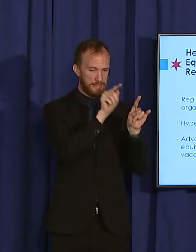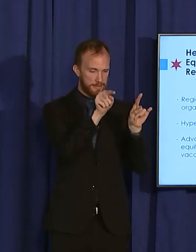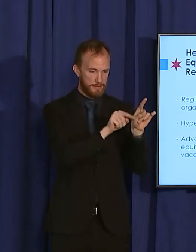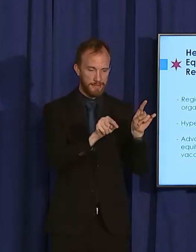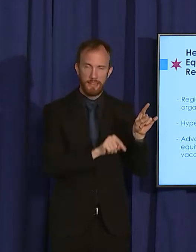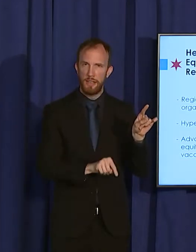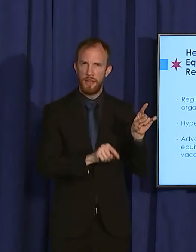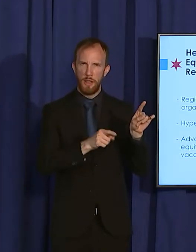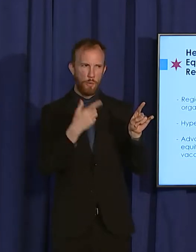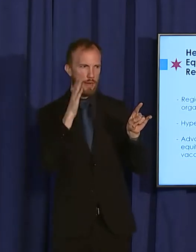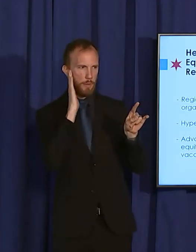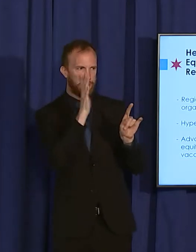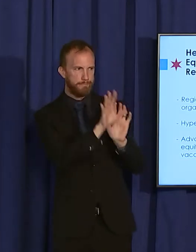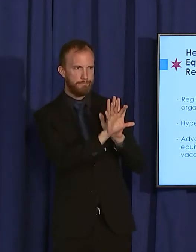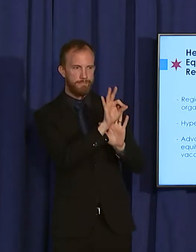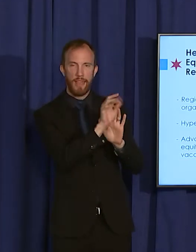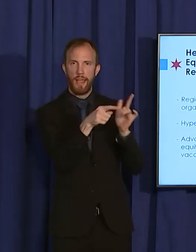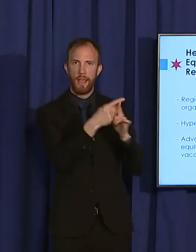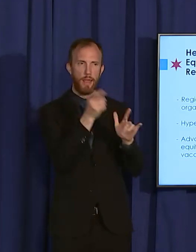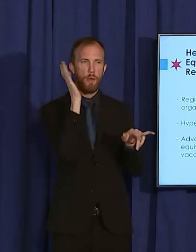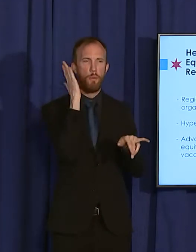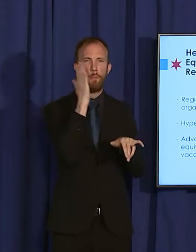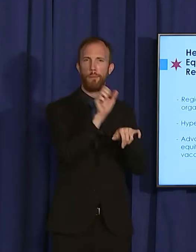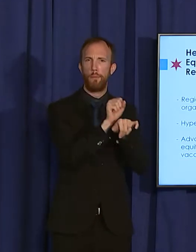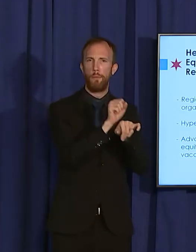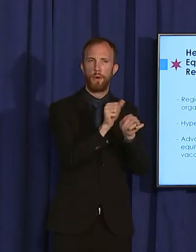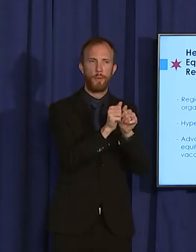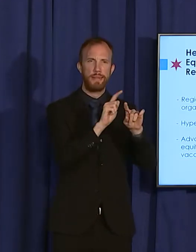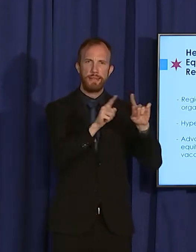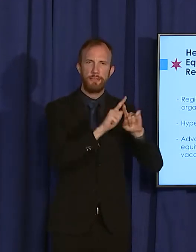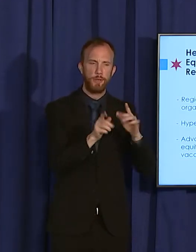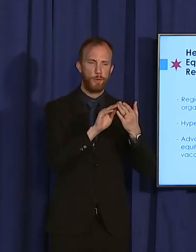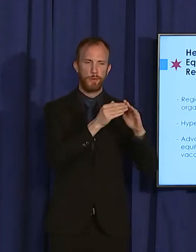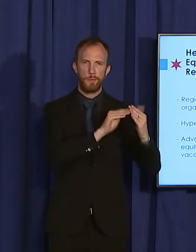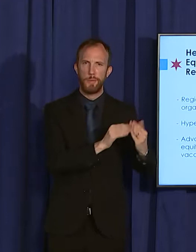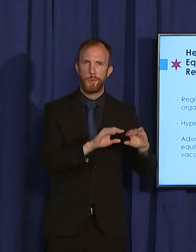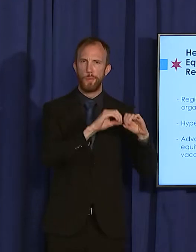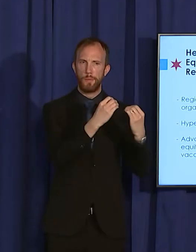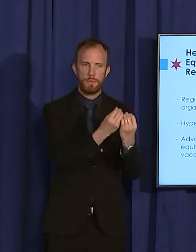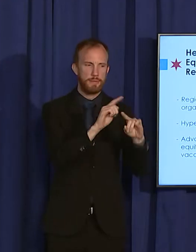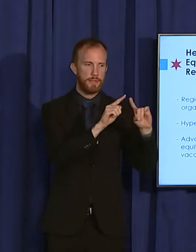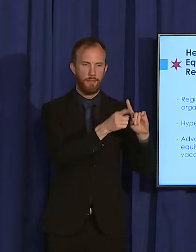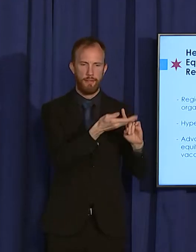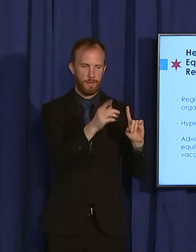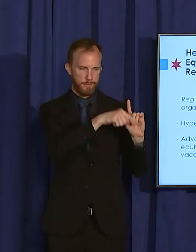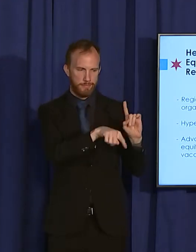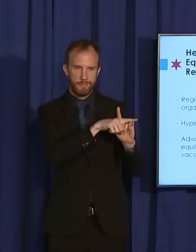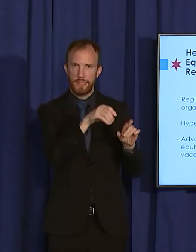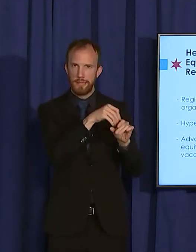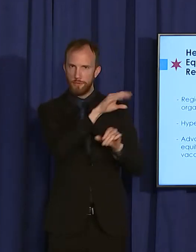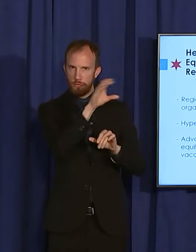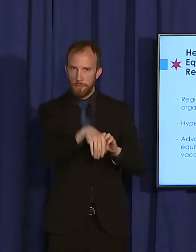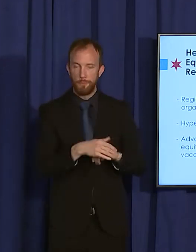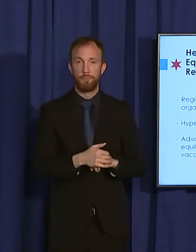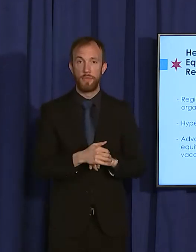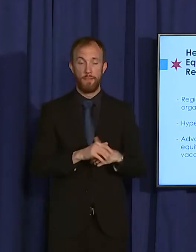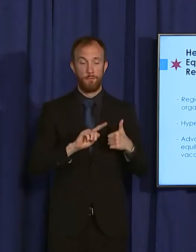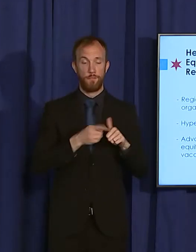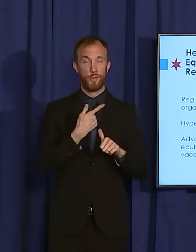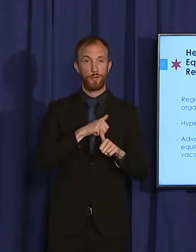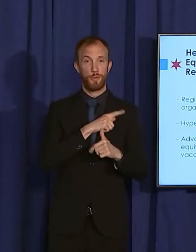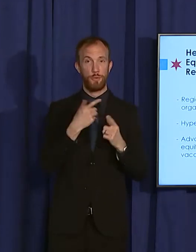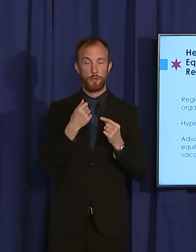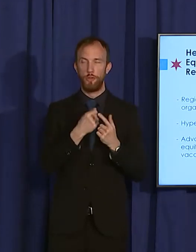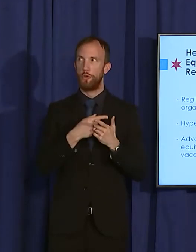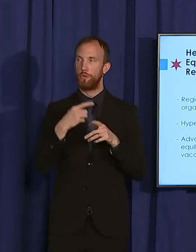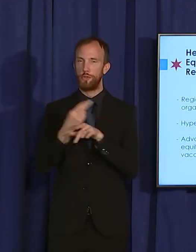then work with community-based organizations in every neighborhood in Chicago. And initially, we were really building on some of what we